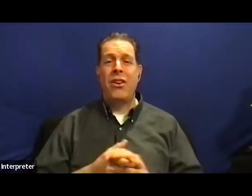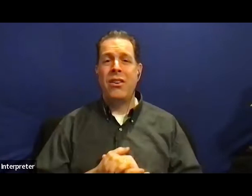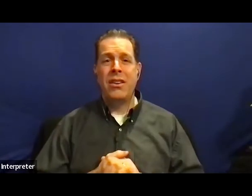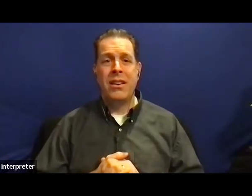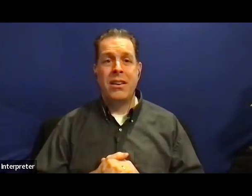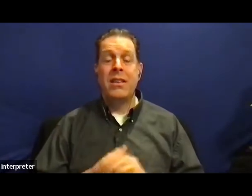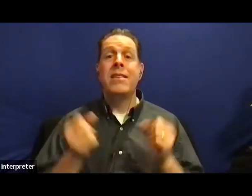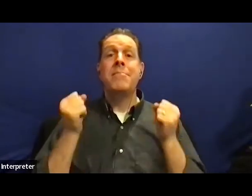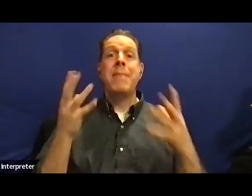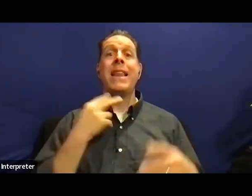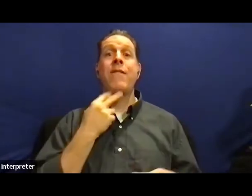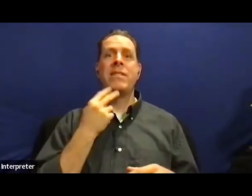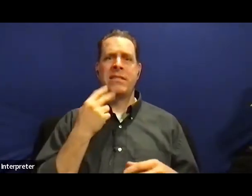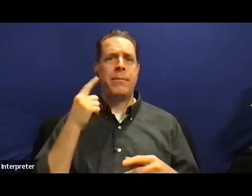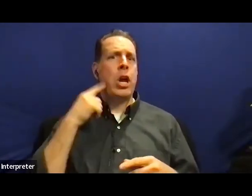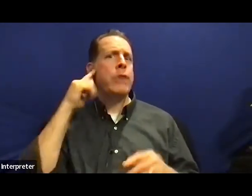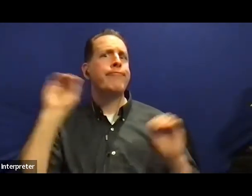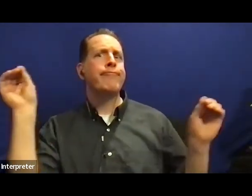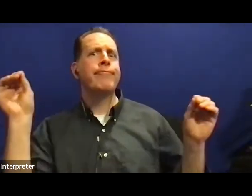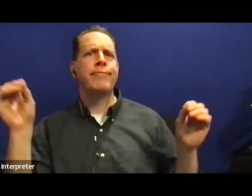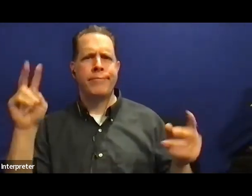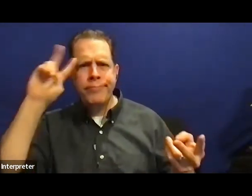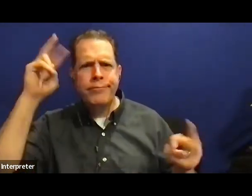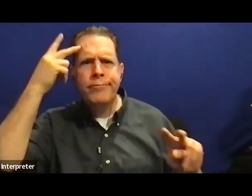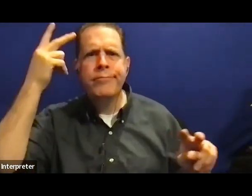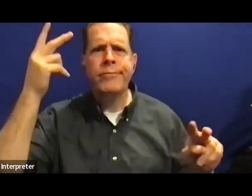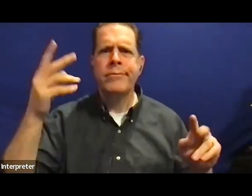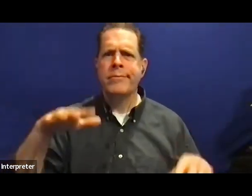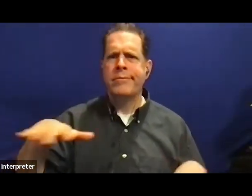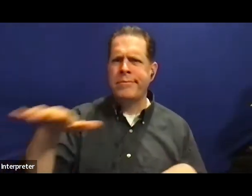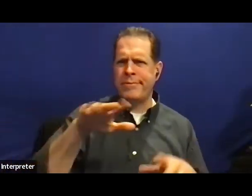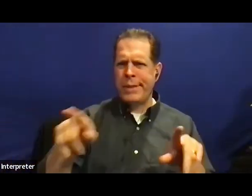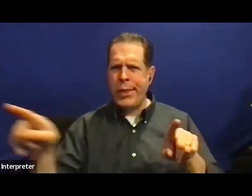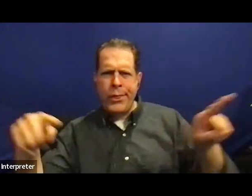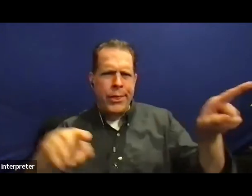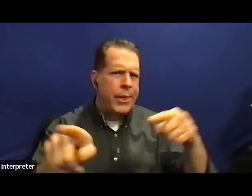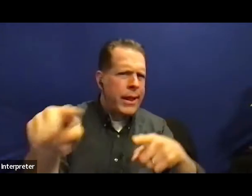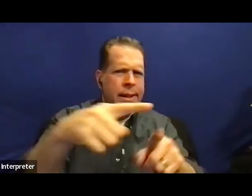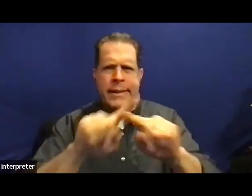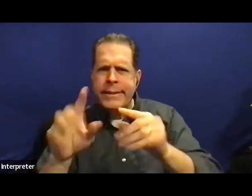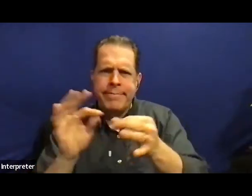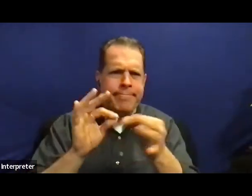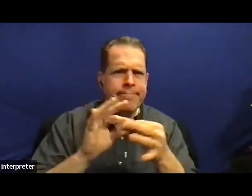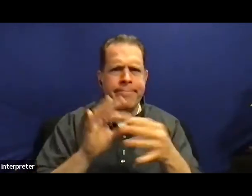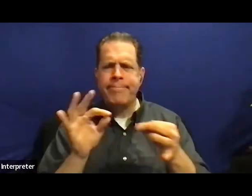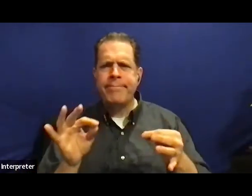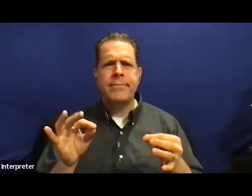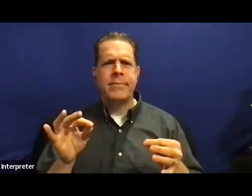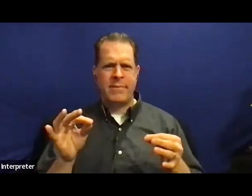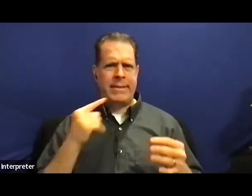Many voices can be misheard, mistaken, meandering musings masking intent, intense,